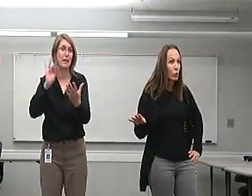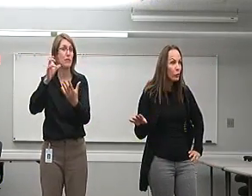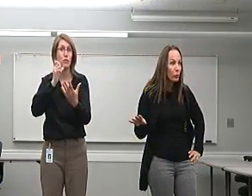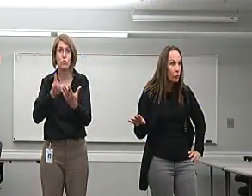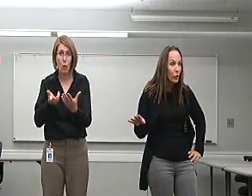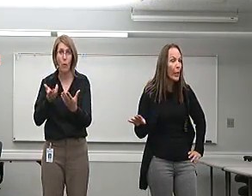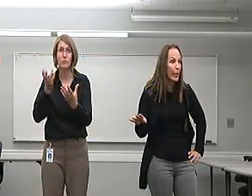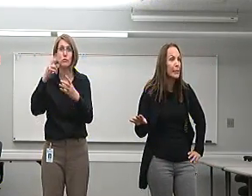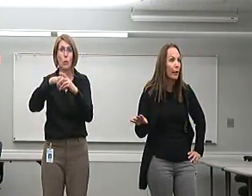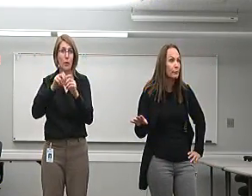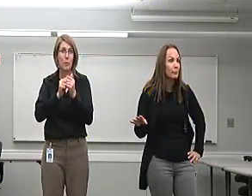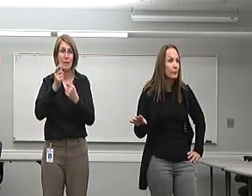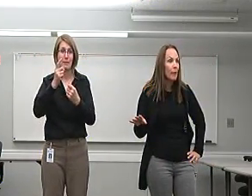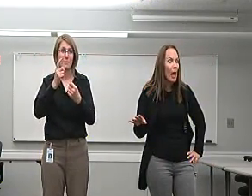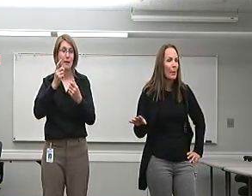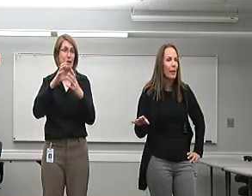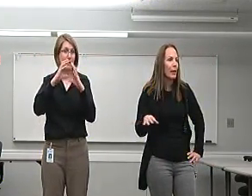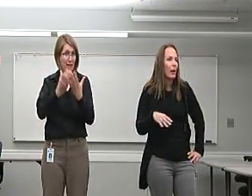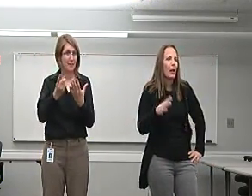ASL.